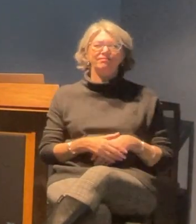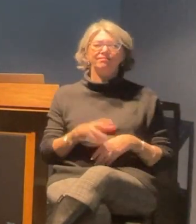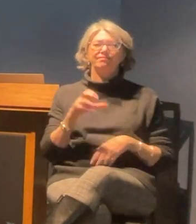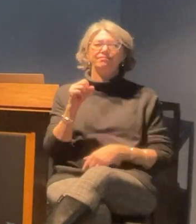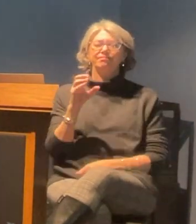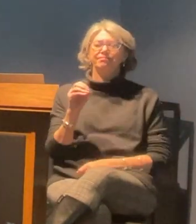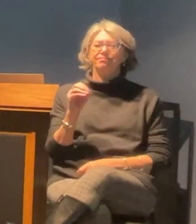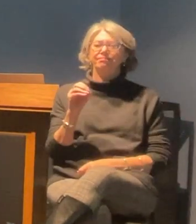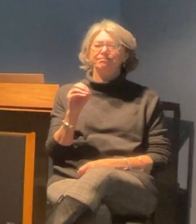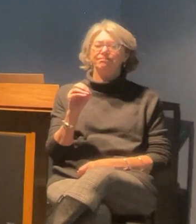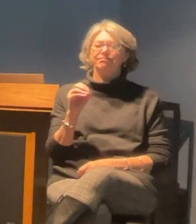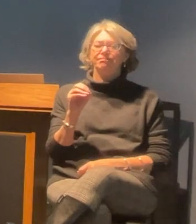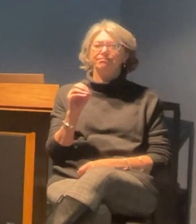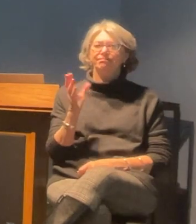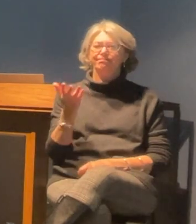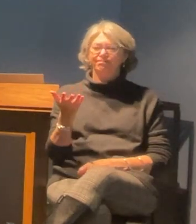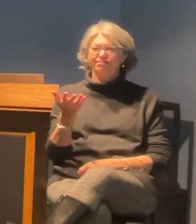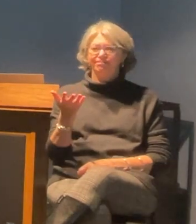So,